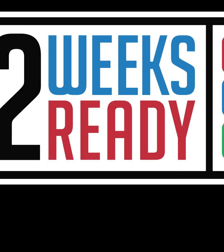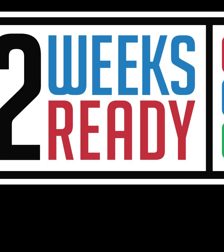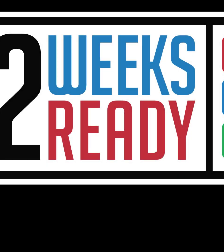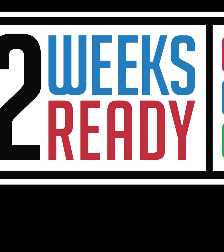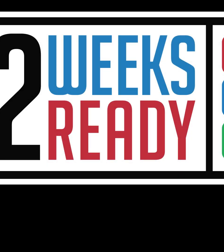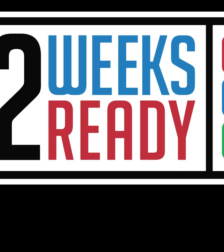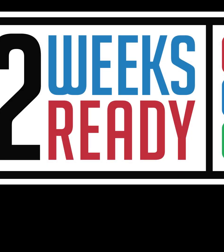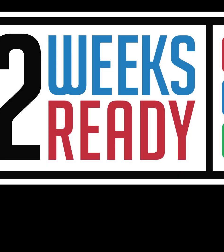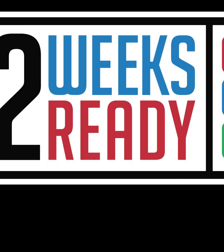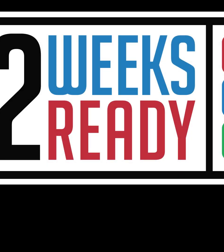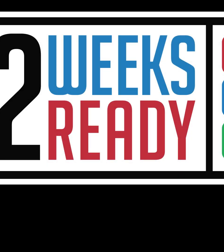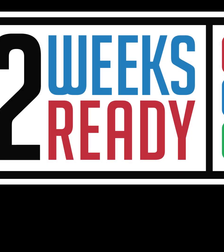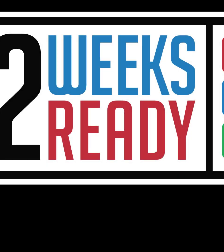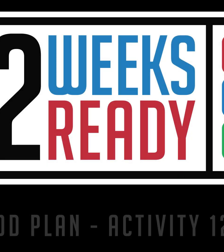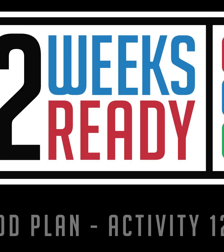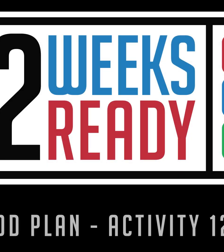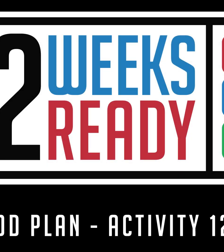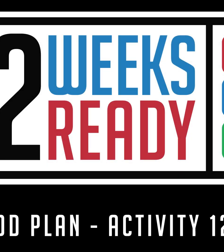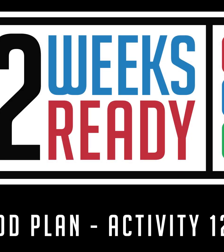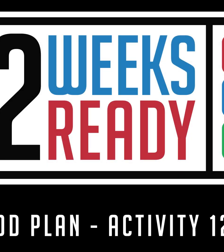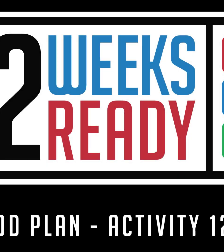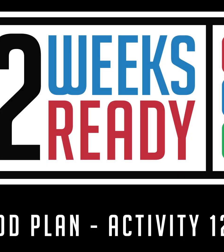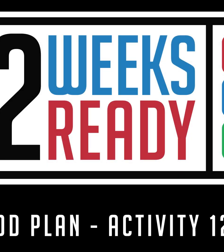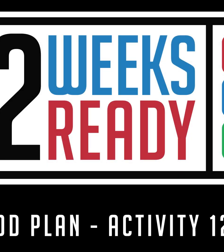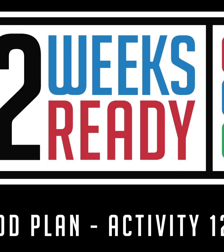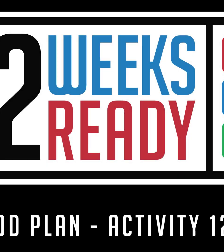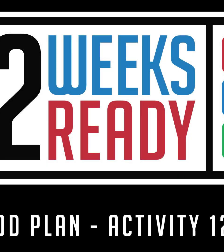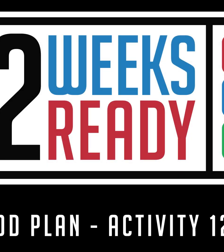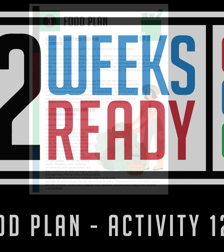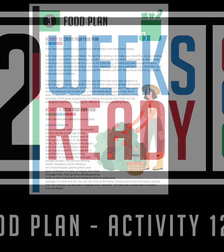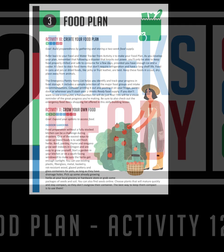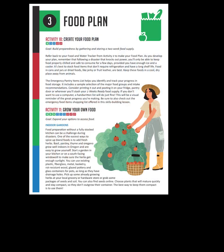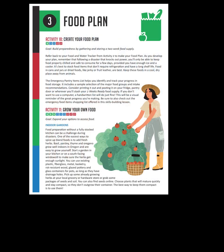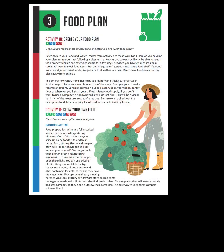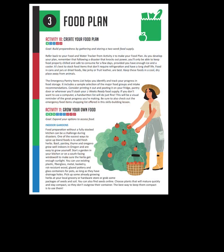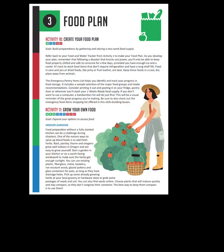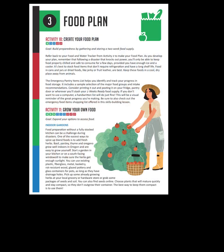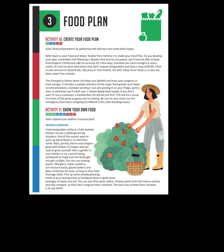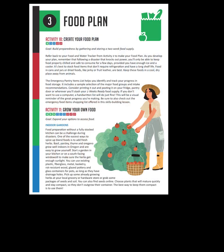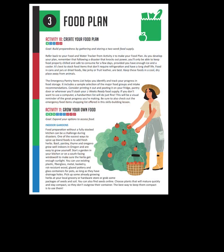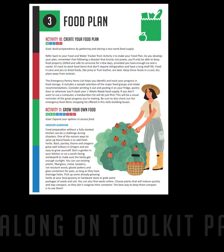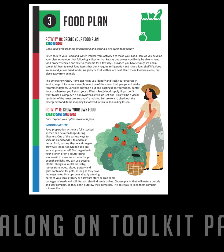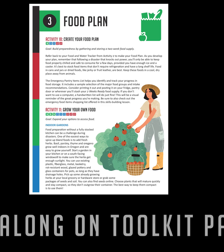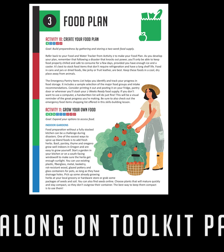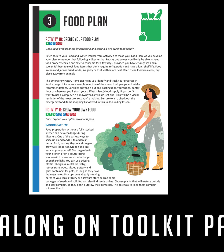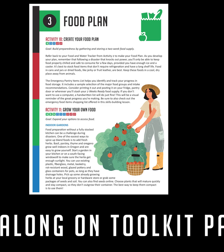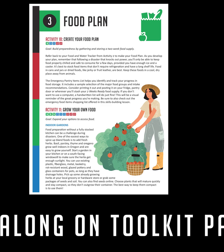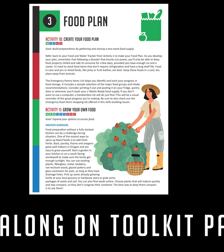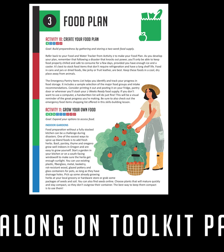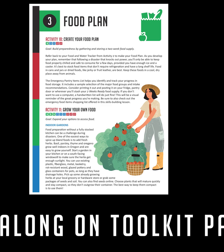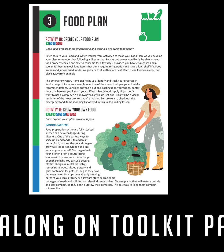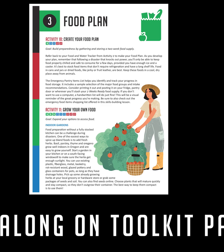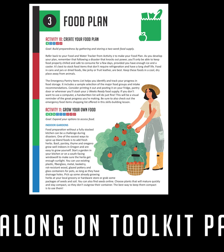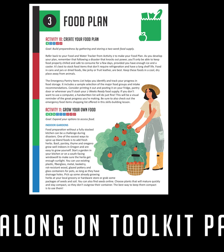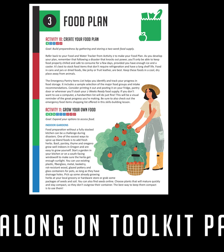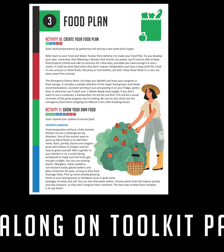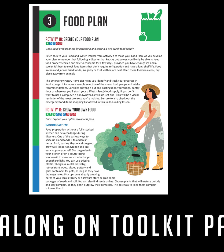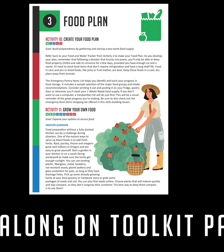Be 2 weeks ready. Food Plan, Activity 12. Follow along on Toolkit, page